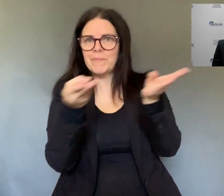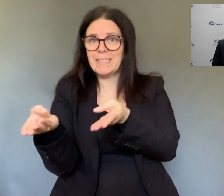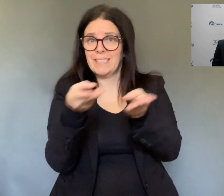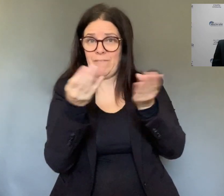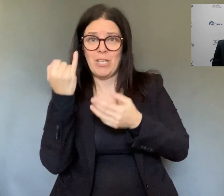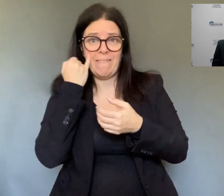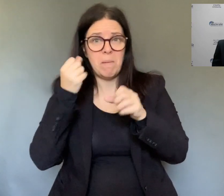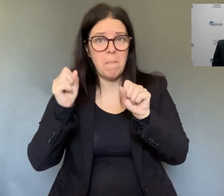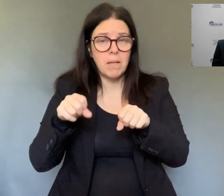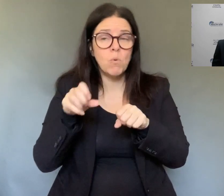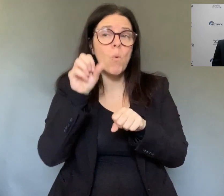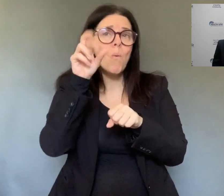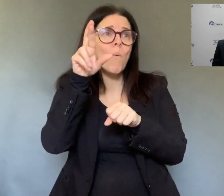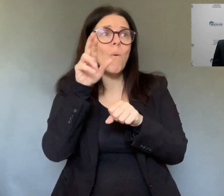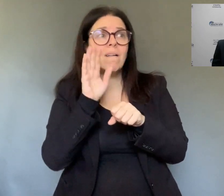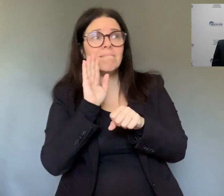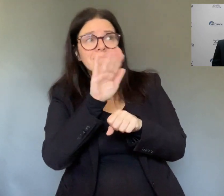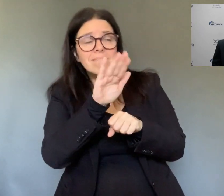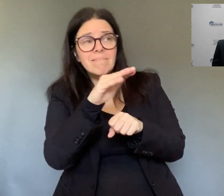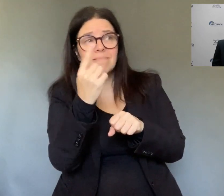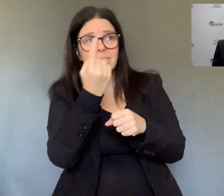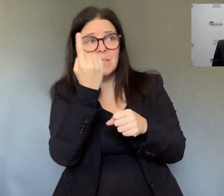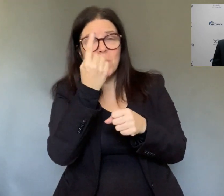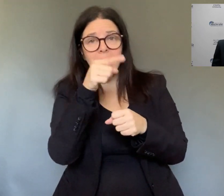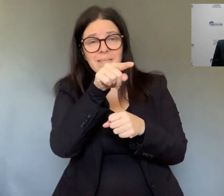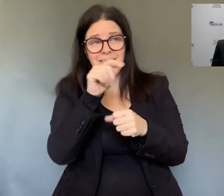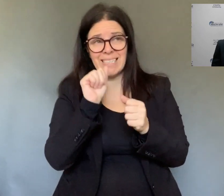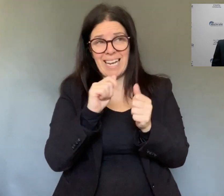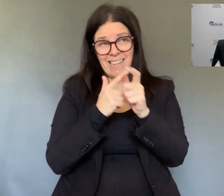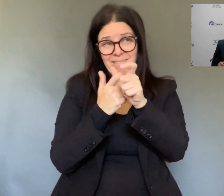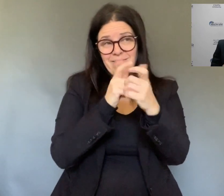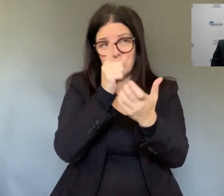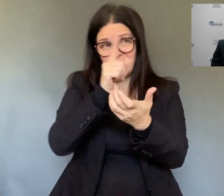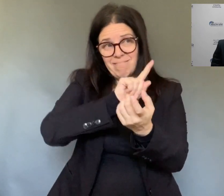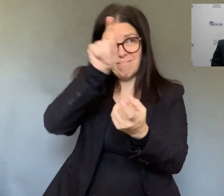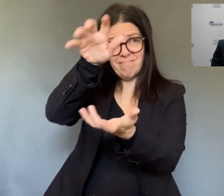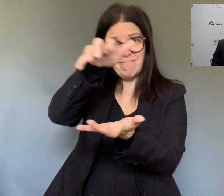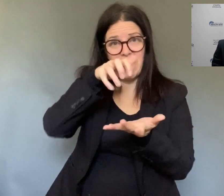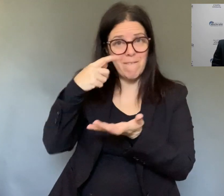much as possible, or arrange for someone to run essential errands for you.